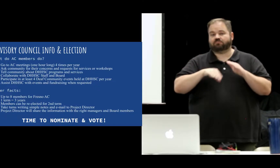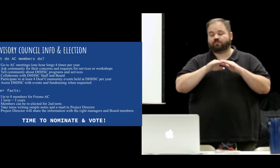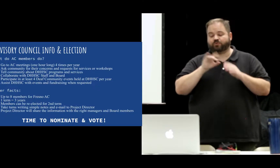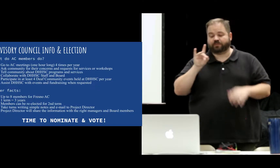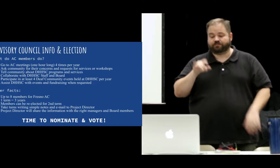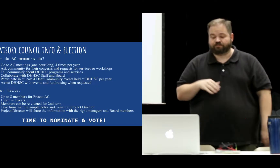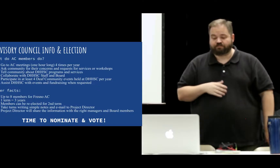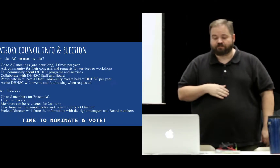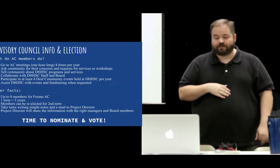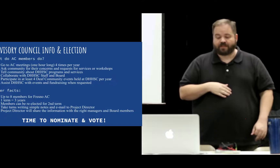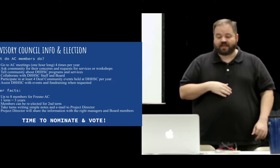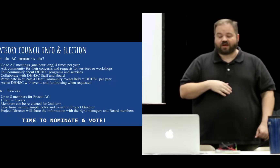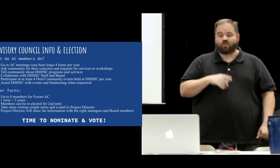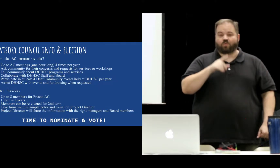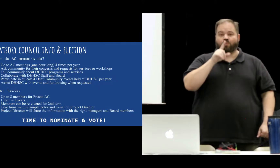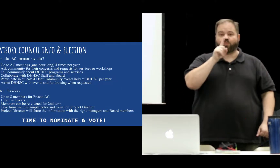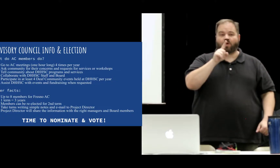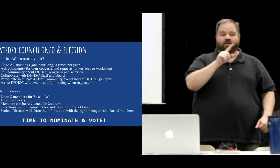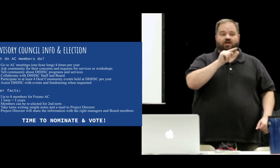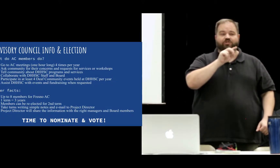We have none, but we can have up to 8.